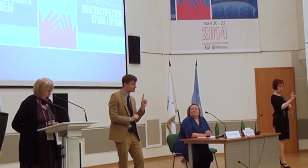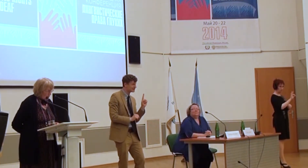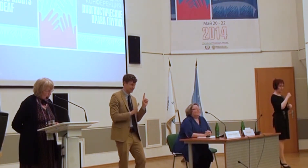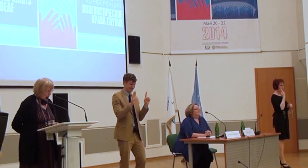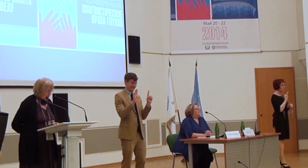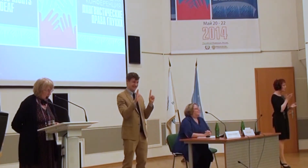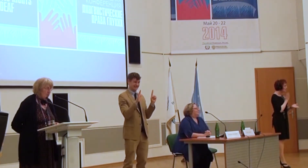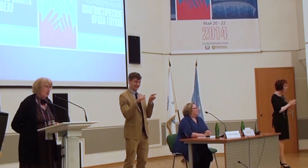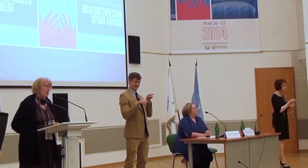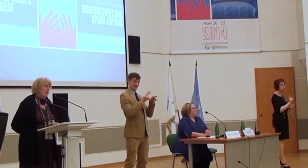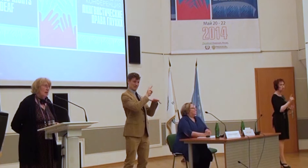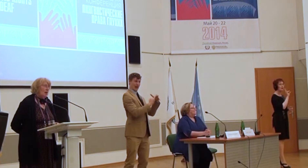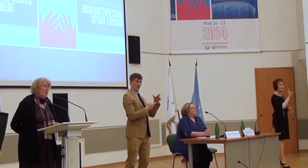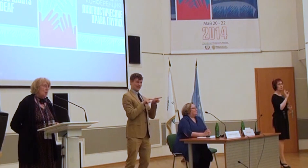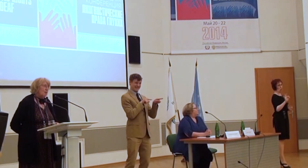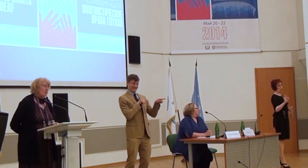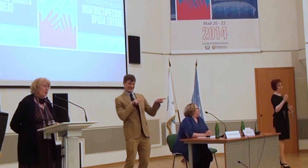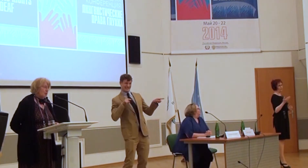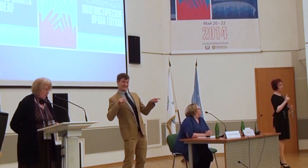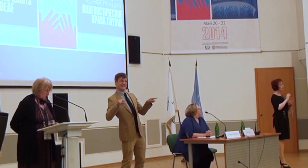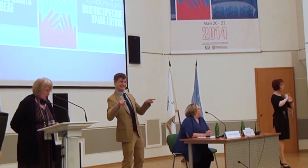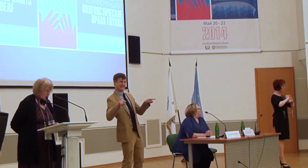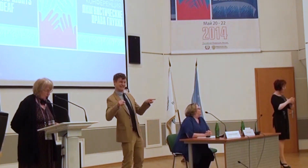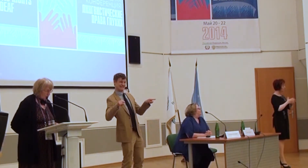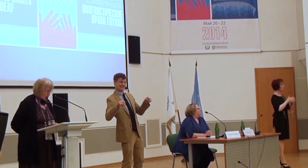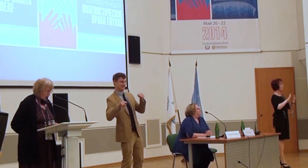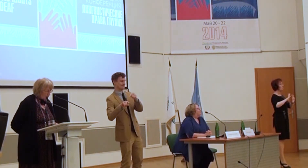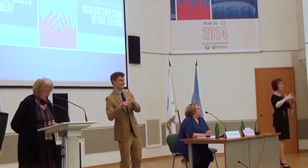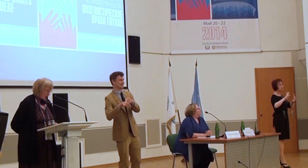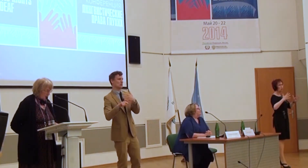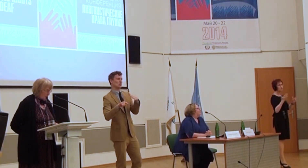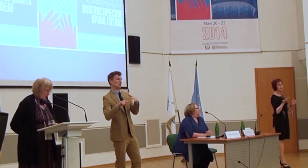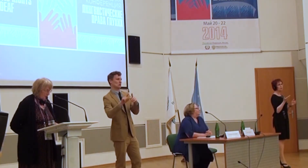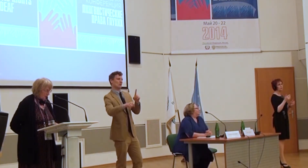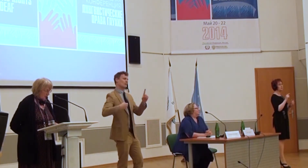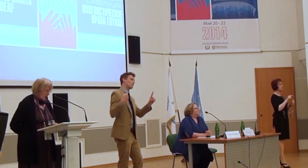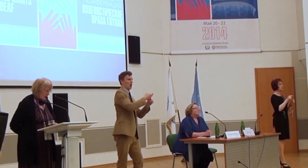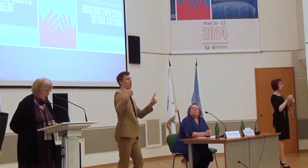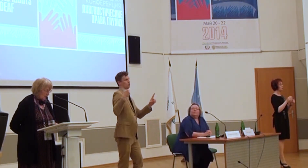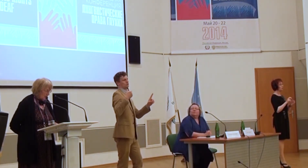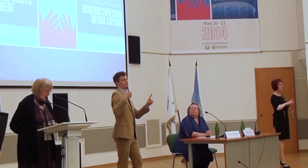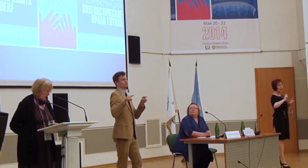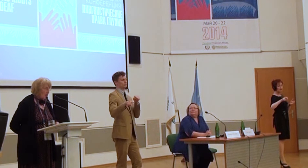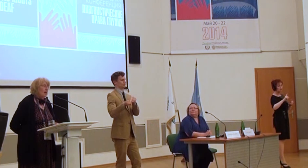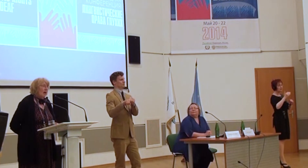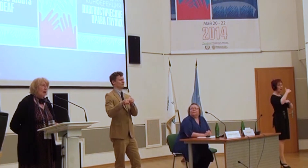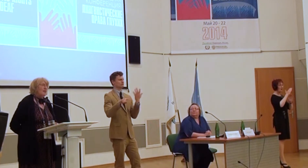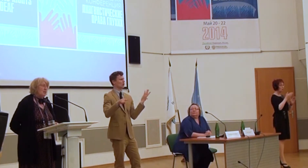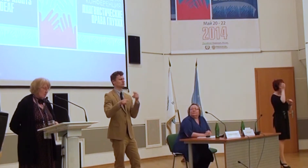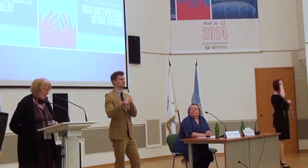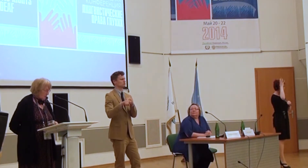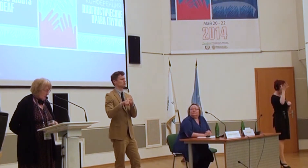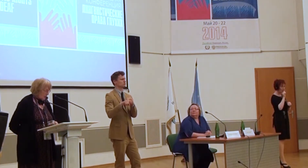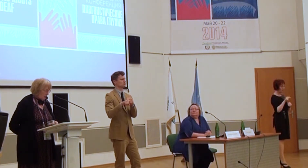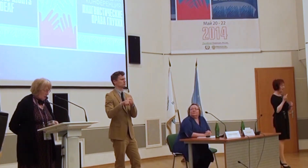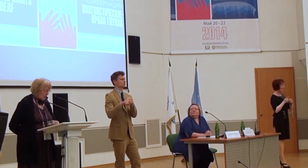world beyond deaf education, which would have consequences for this view of deafness, and in particular sign language. And these